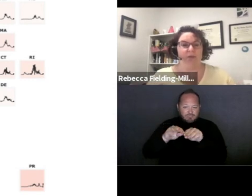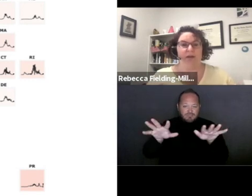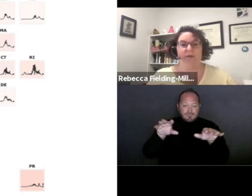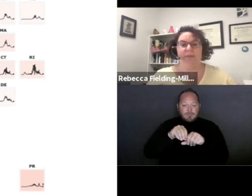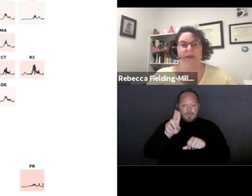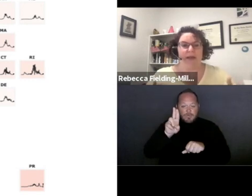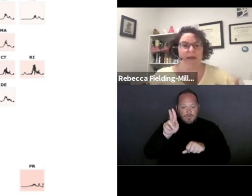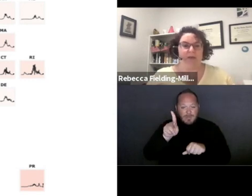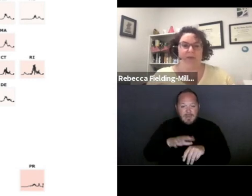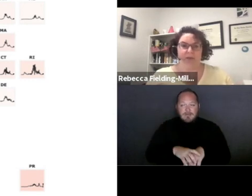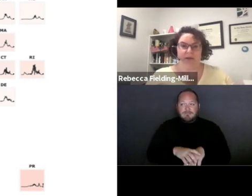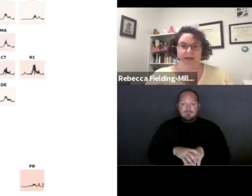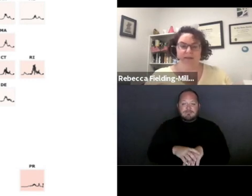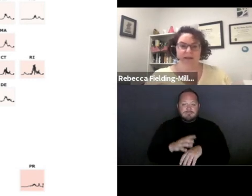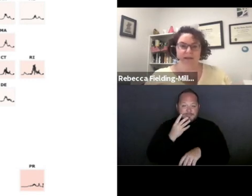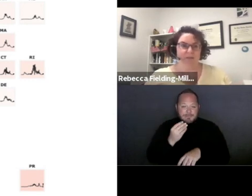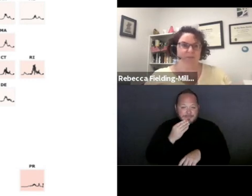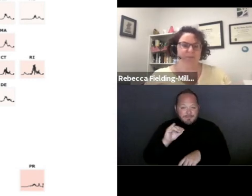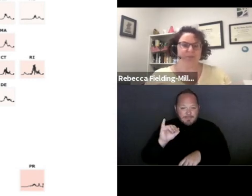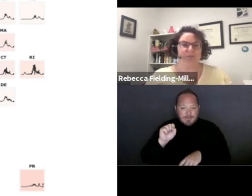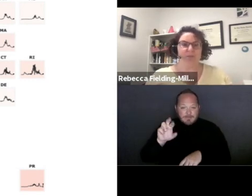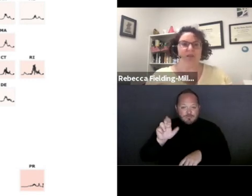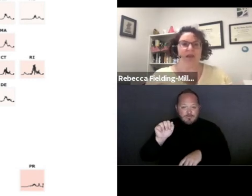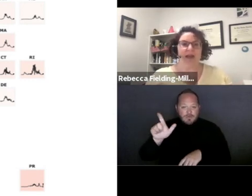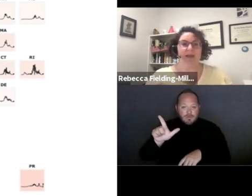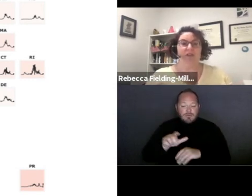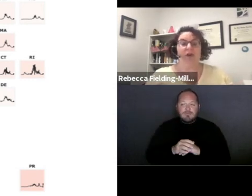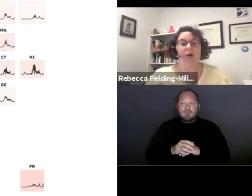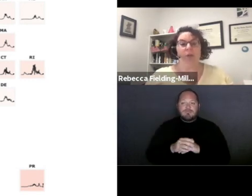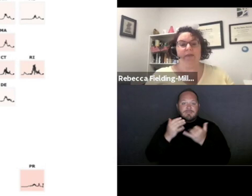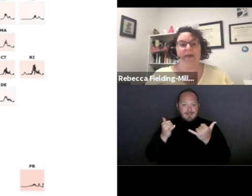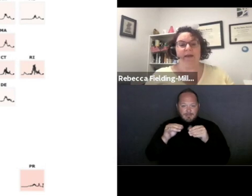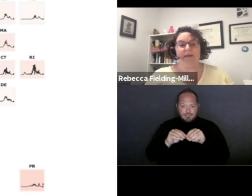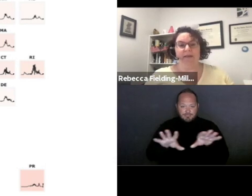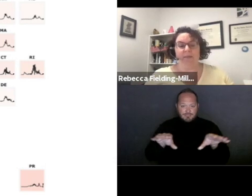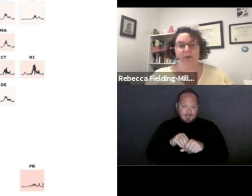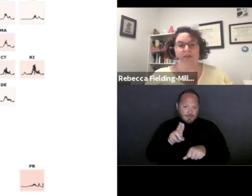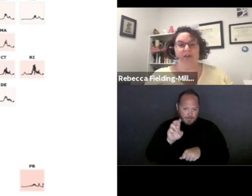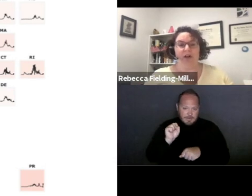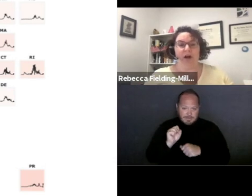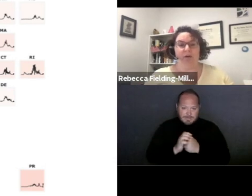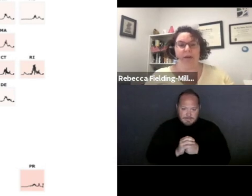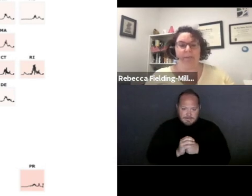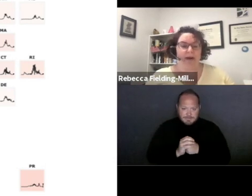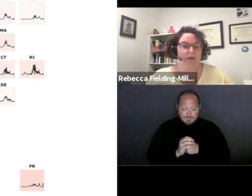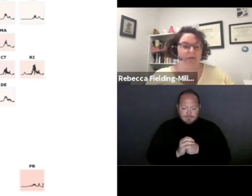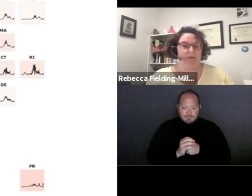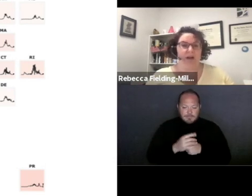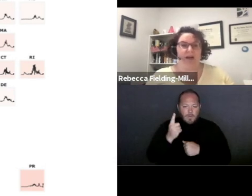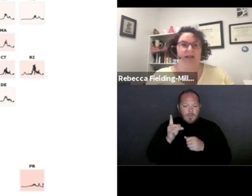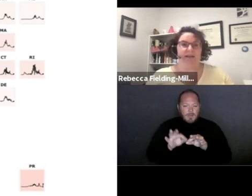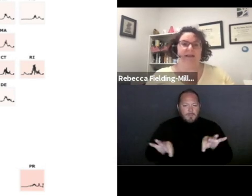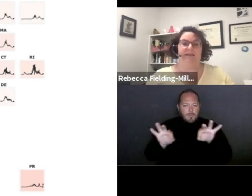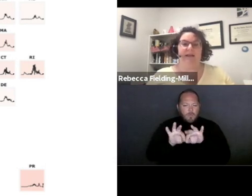throughout Israel, and now through the United States. And one thing that's important to know about